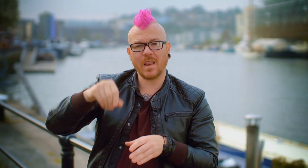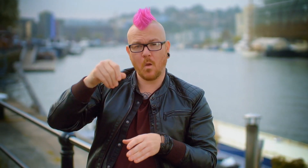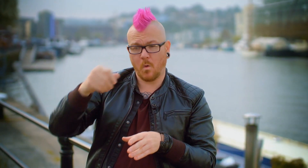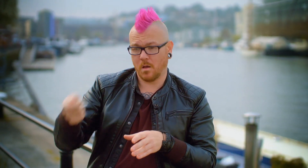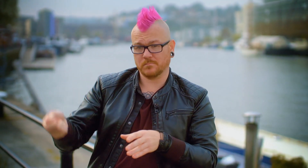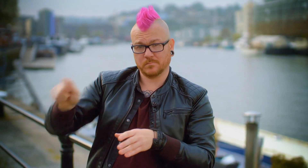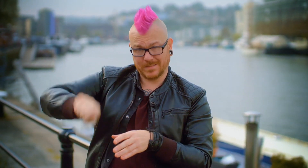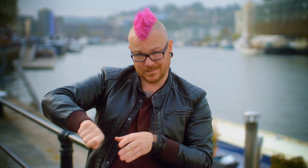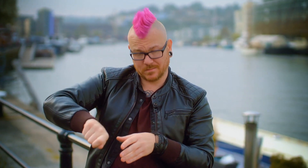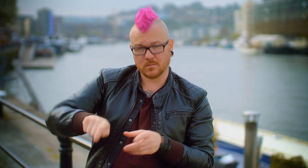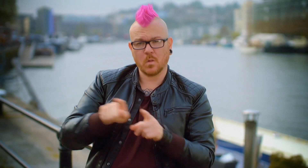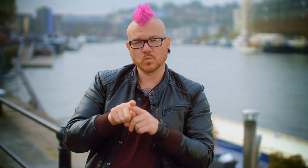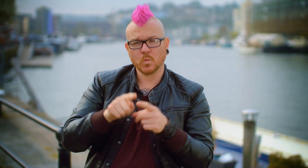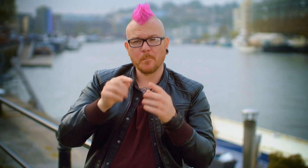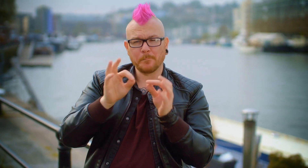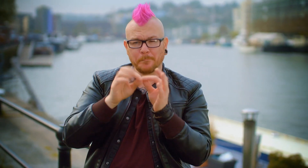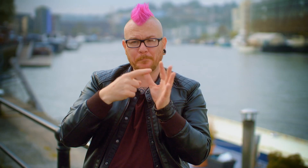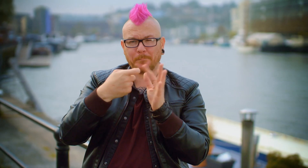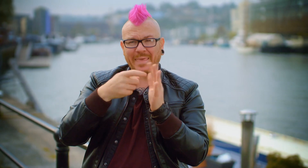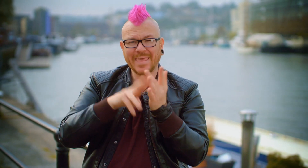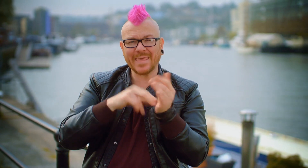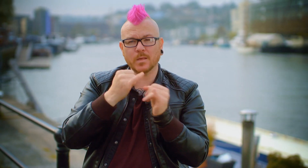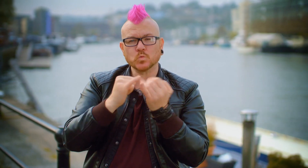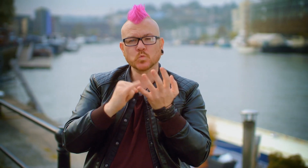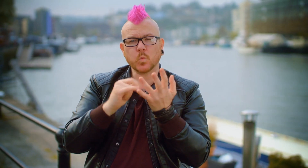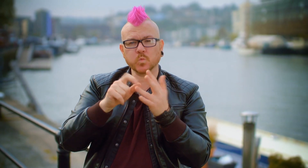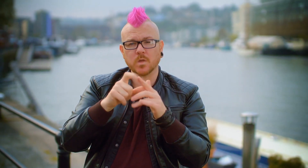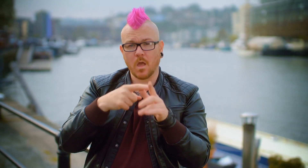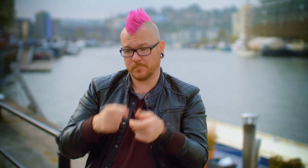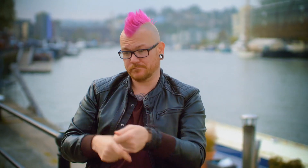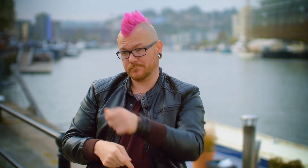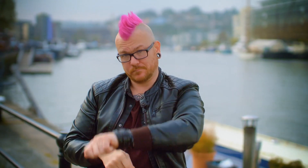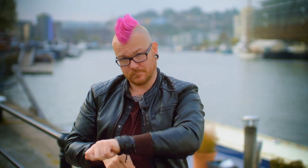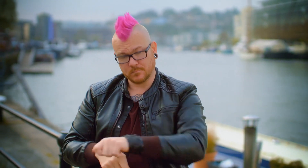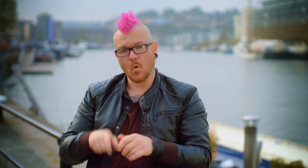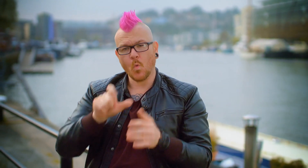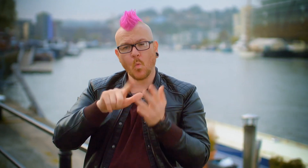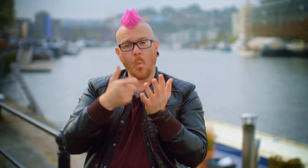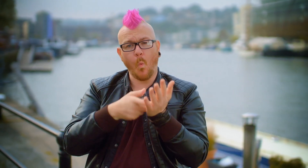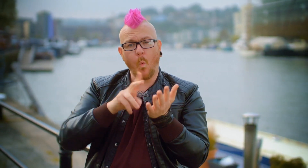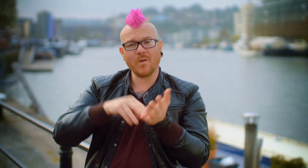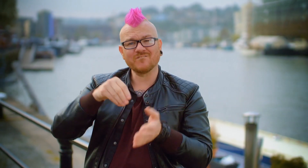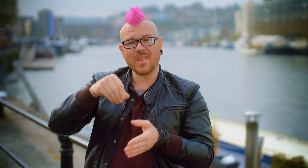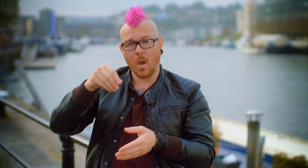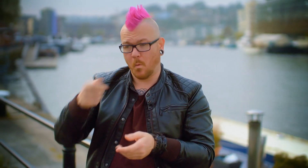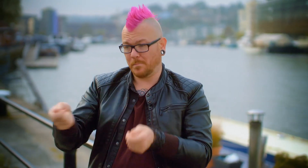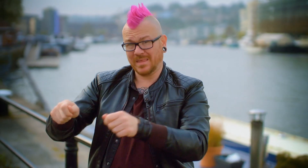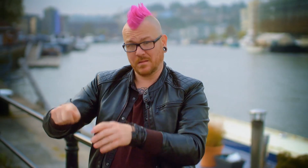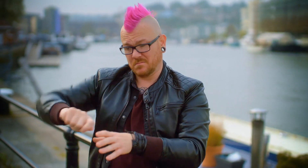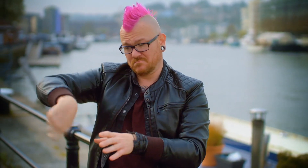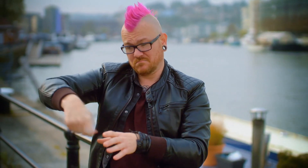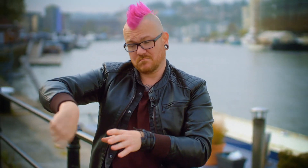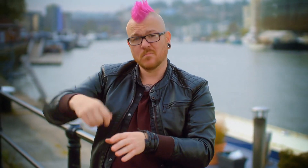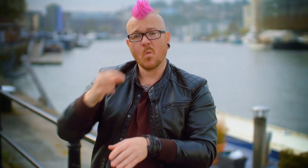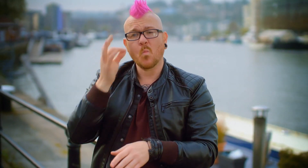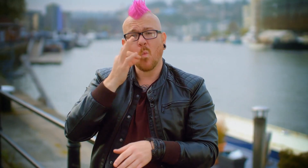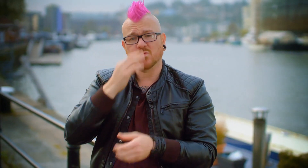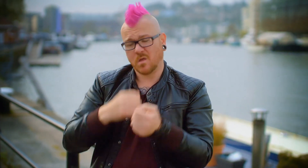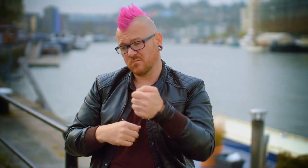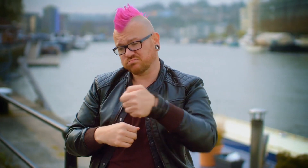You also need rice flour, baking soda, and corn flour. Mix everything